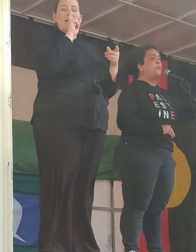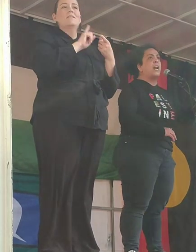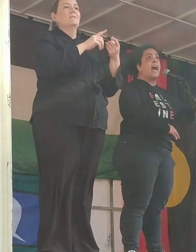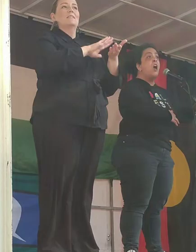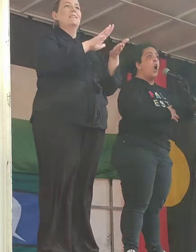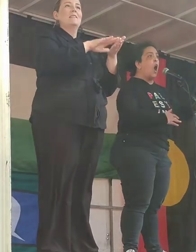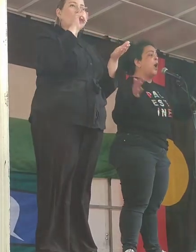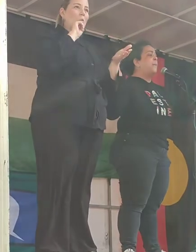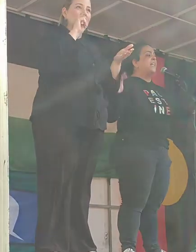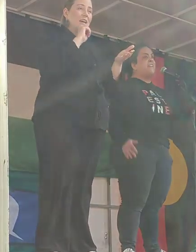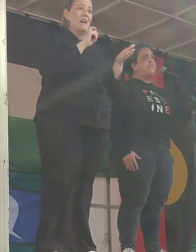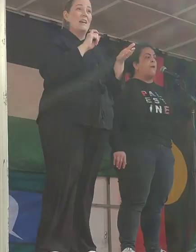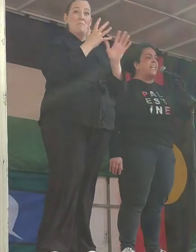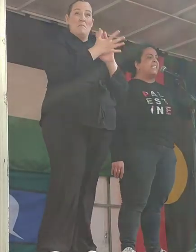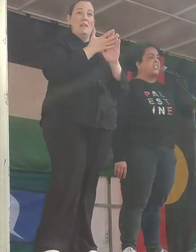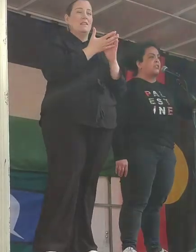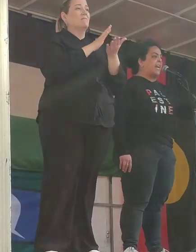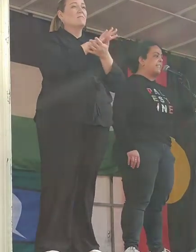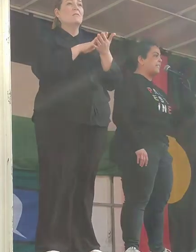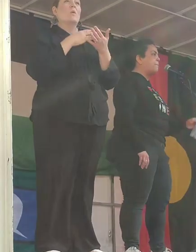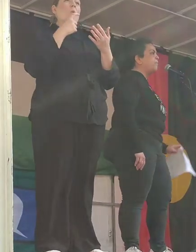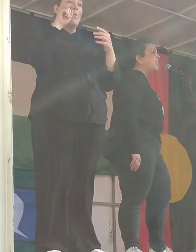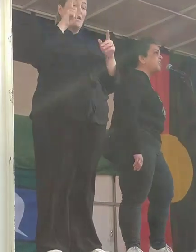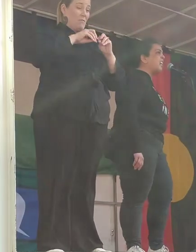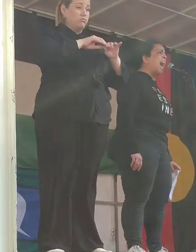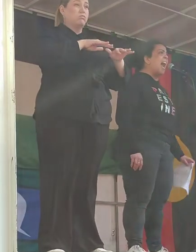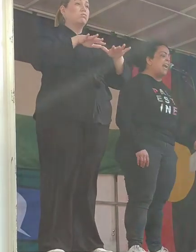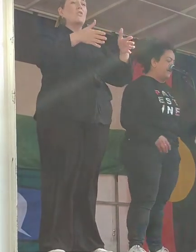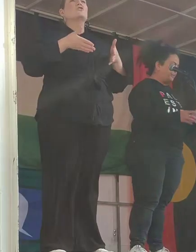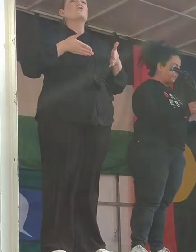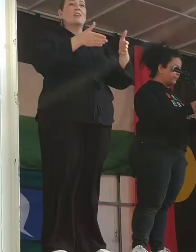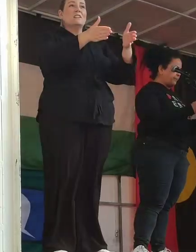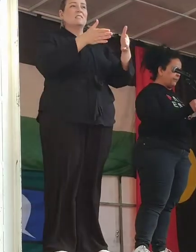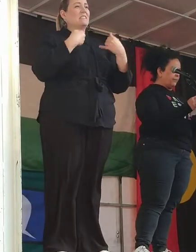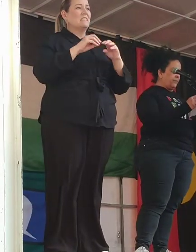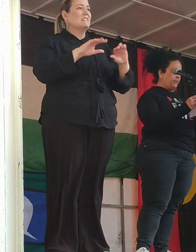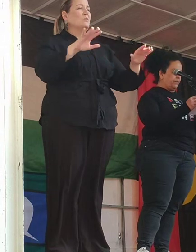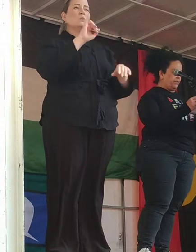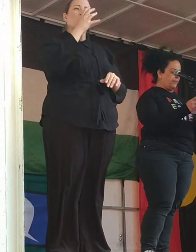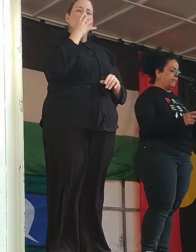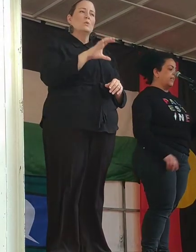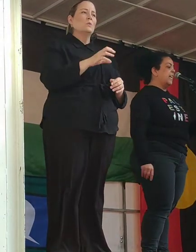with wastewater openly flowing in the streets. Shame!